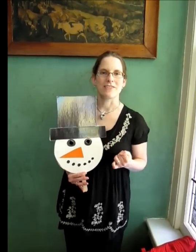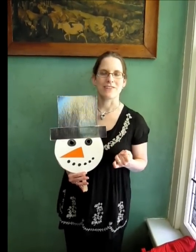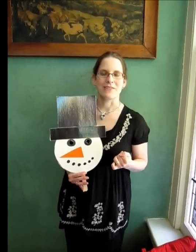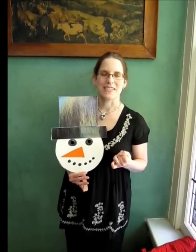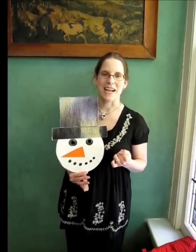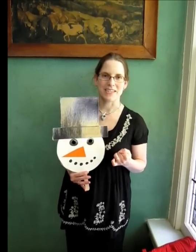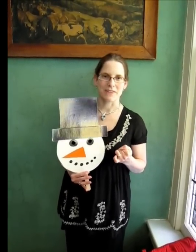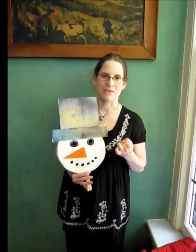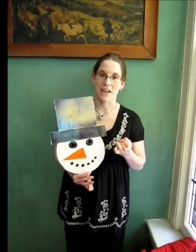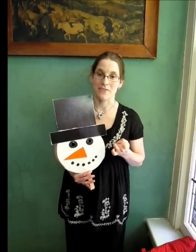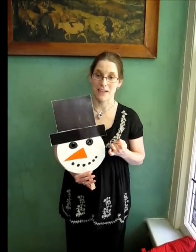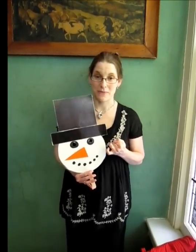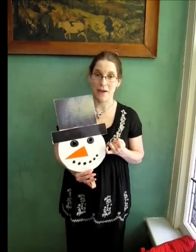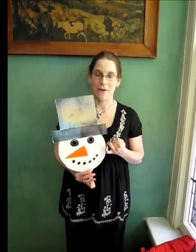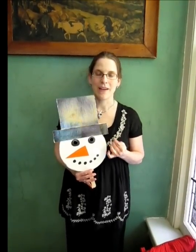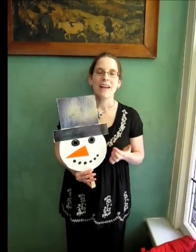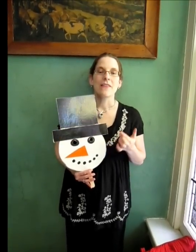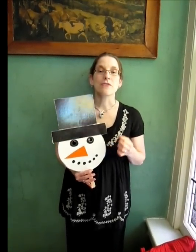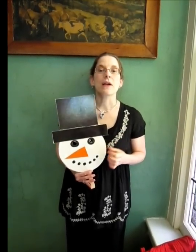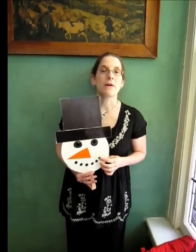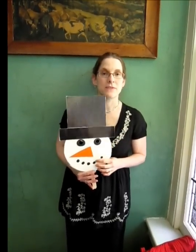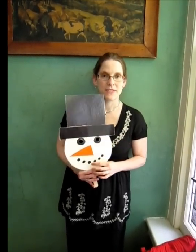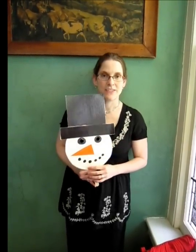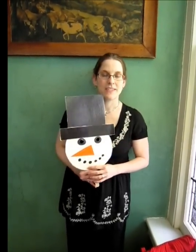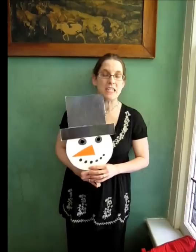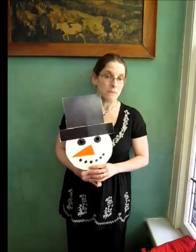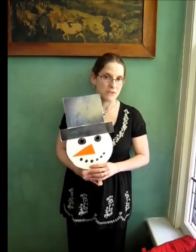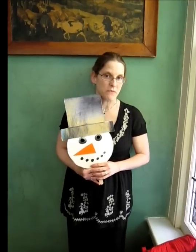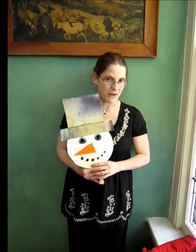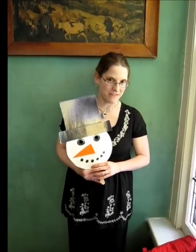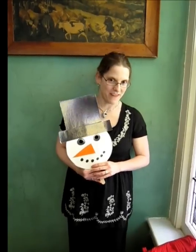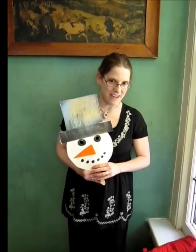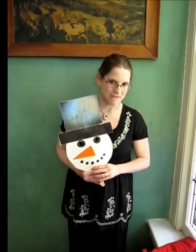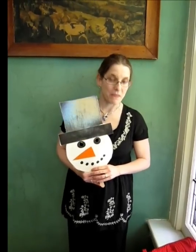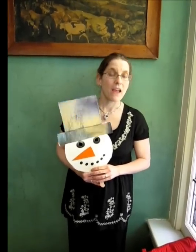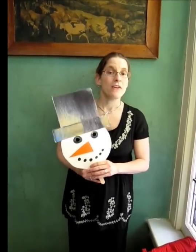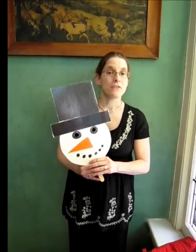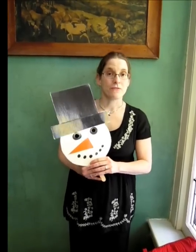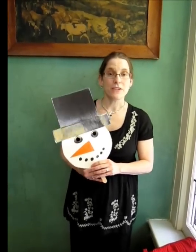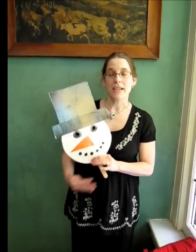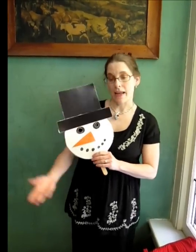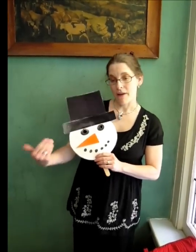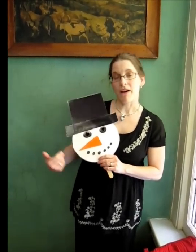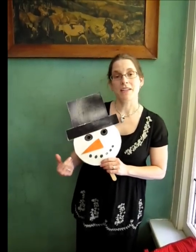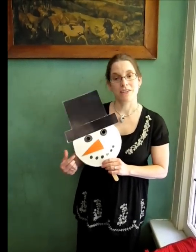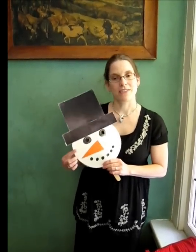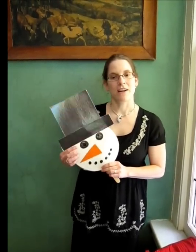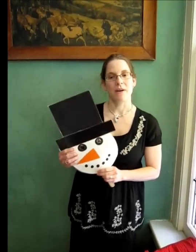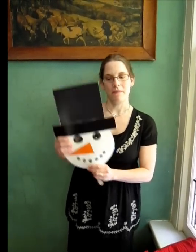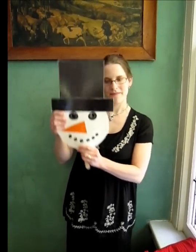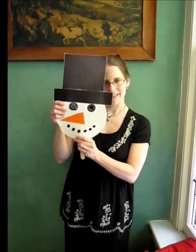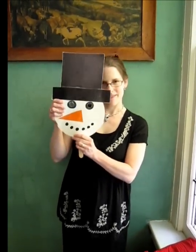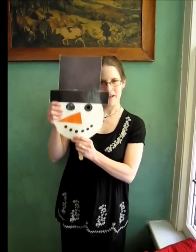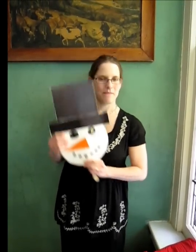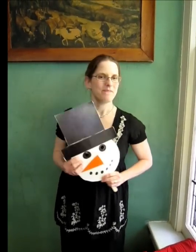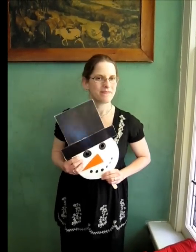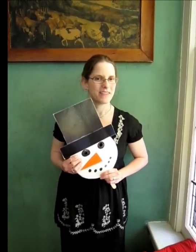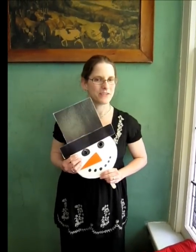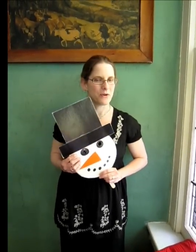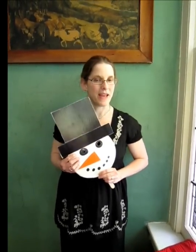show the signs for different colors as we go. This rhyme also teaches the numbers from 1 to 5. So first, I get my volunteers to come up and give them their snowman